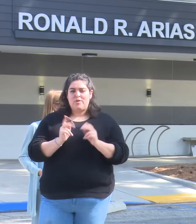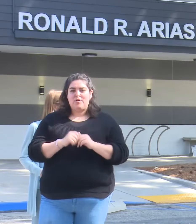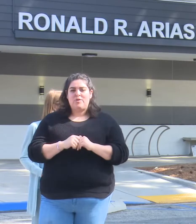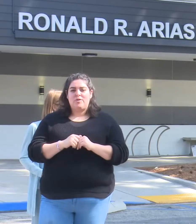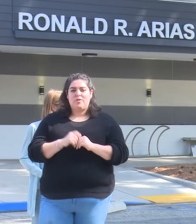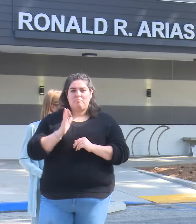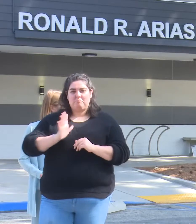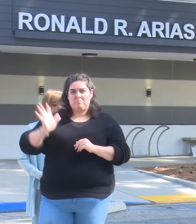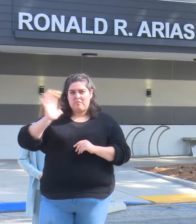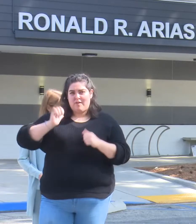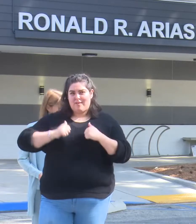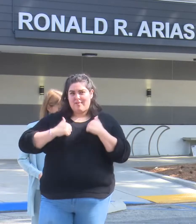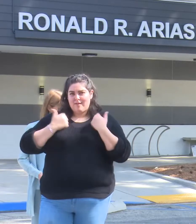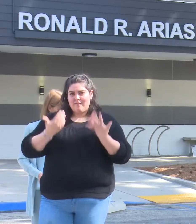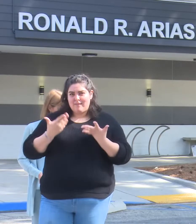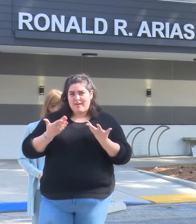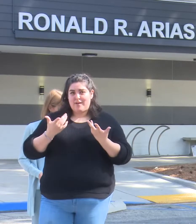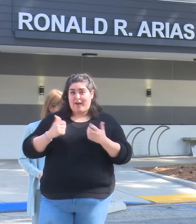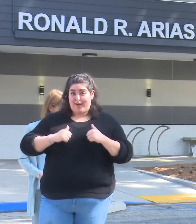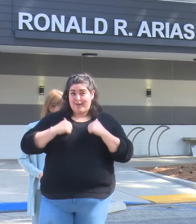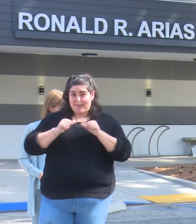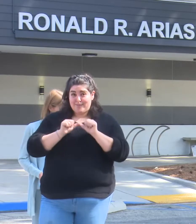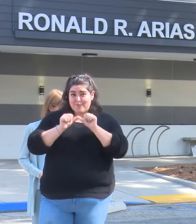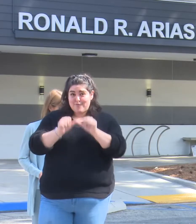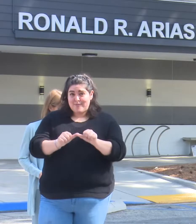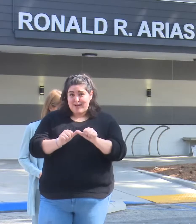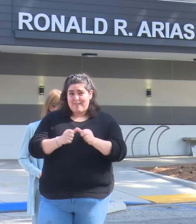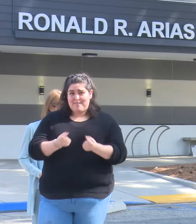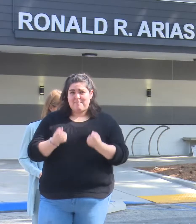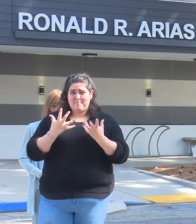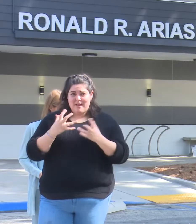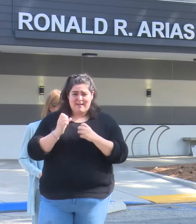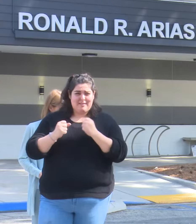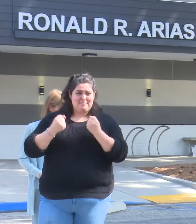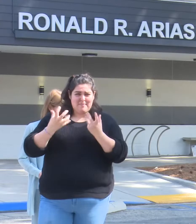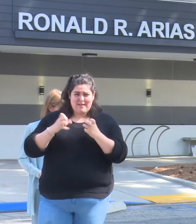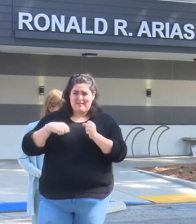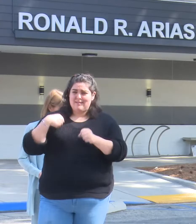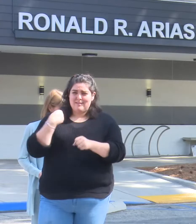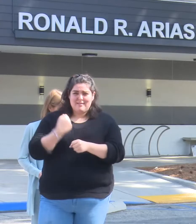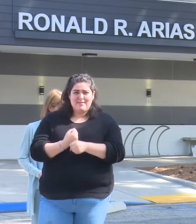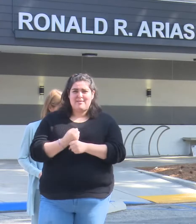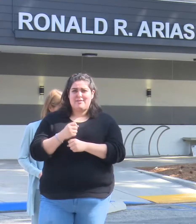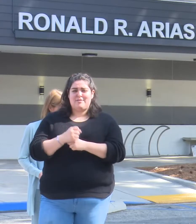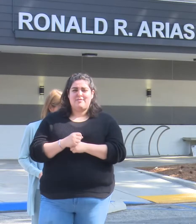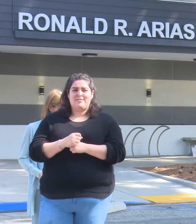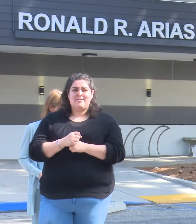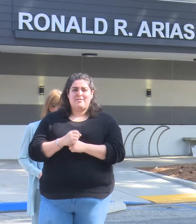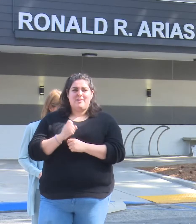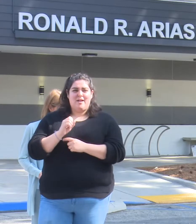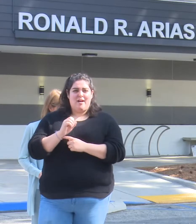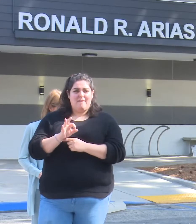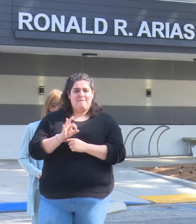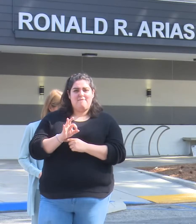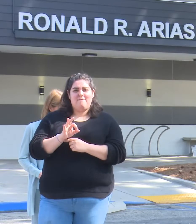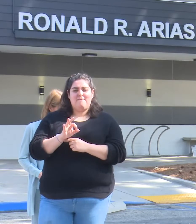who lived here and who survived the many centuries of